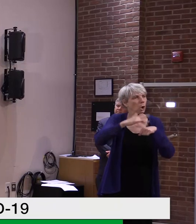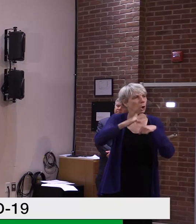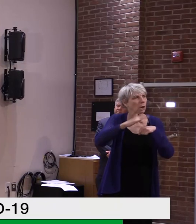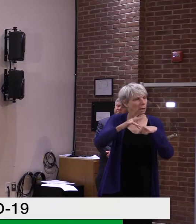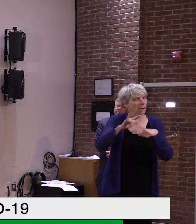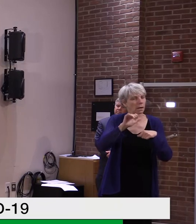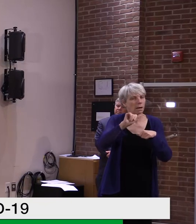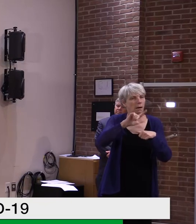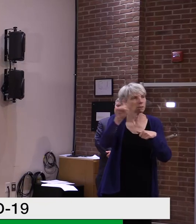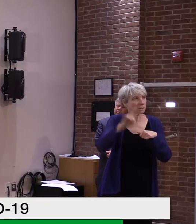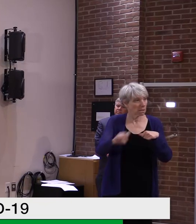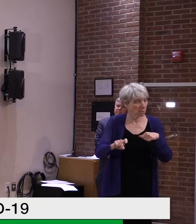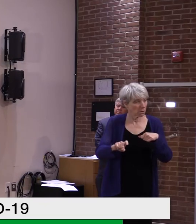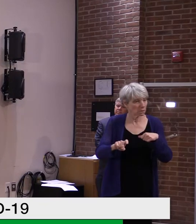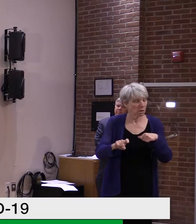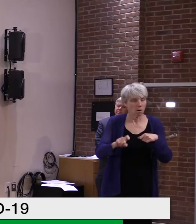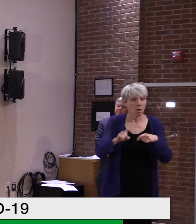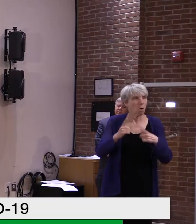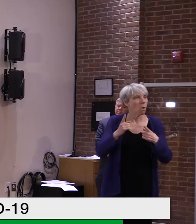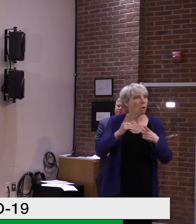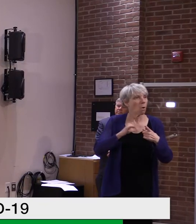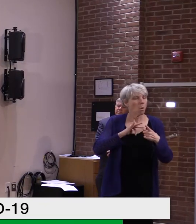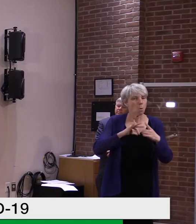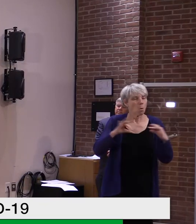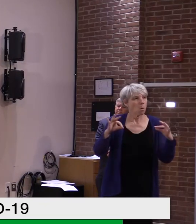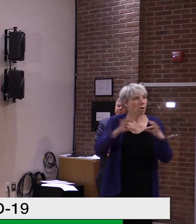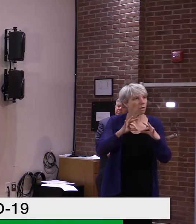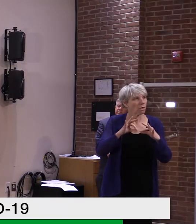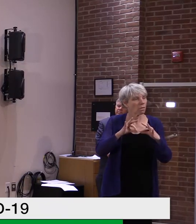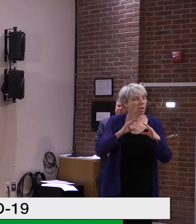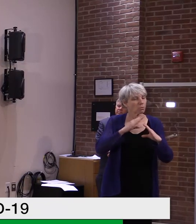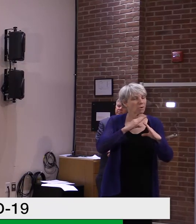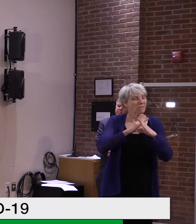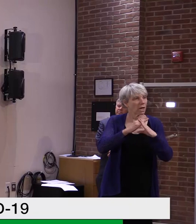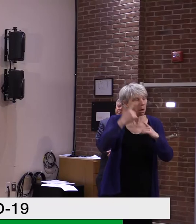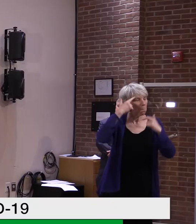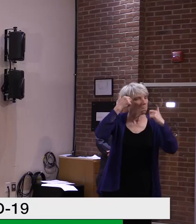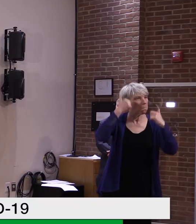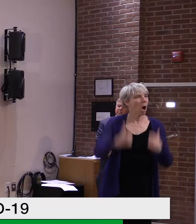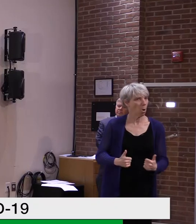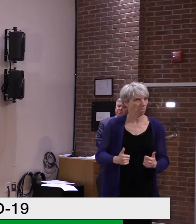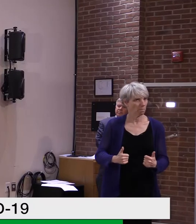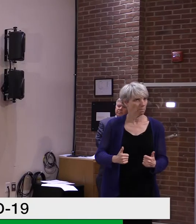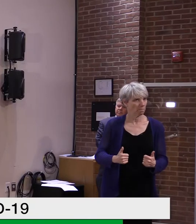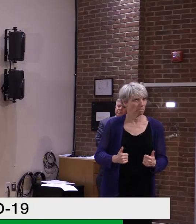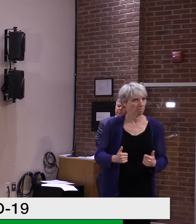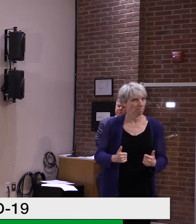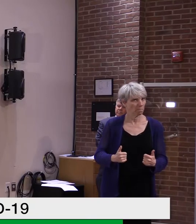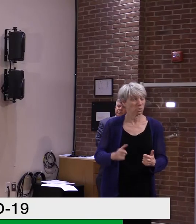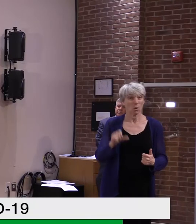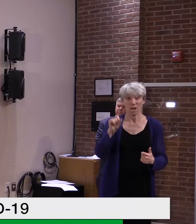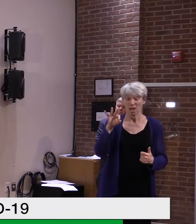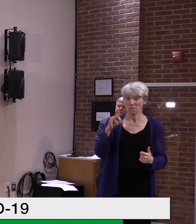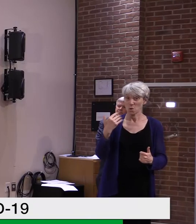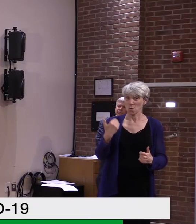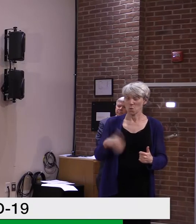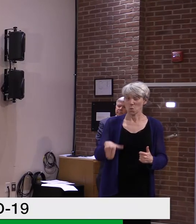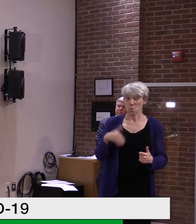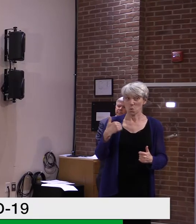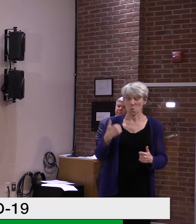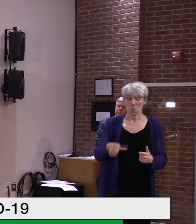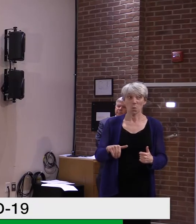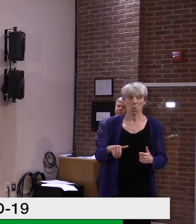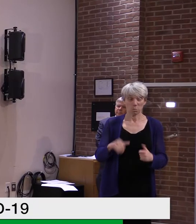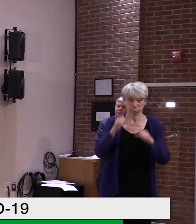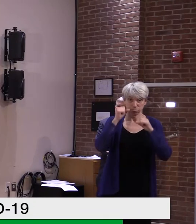impact not only then, but hopefully forestalling other things down the road. So that's a heavy lift for a